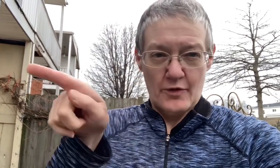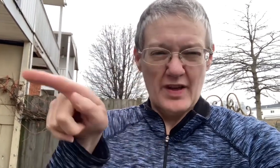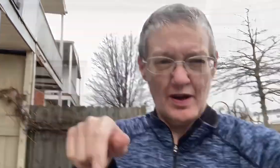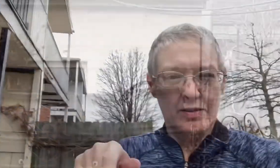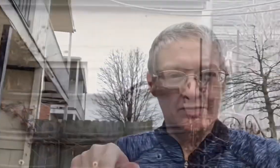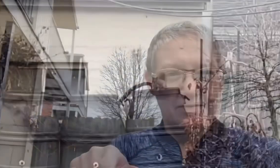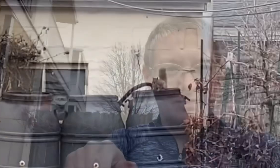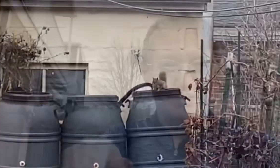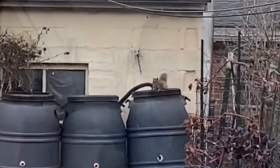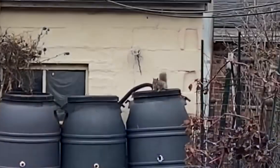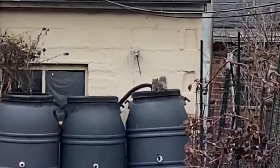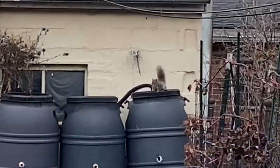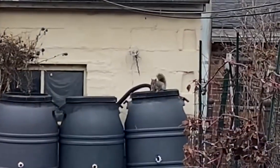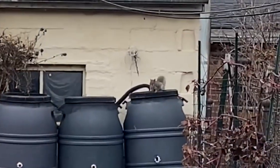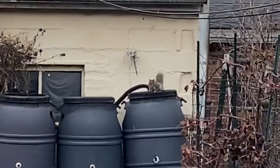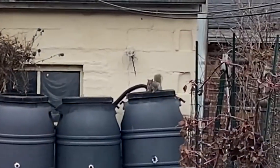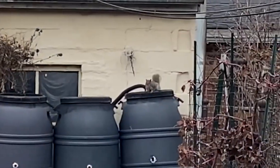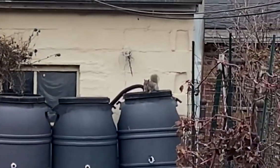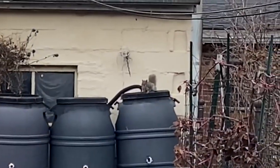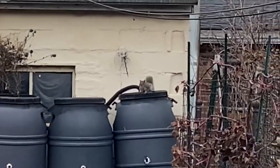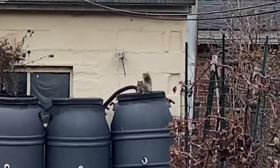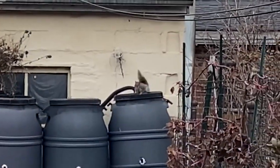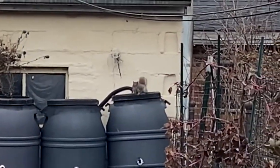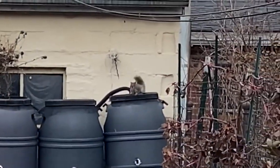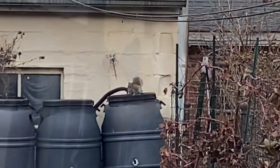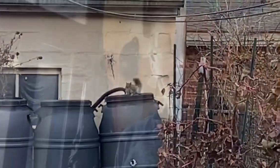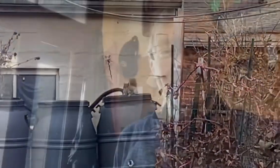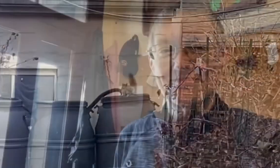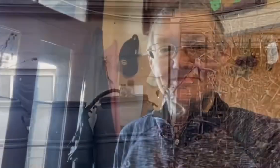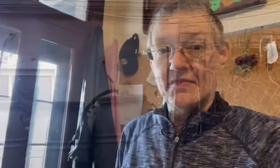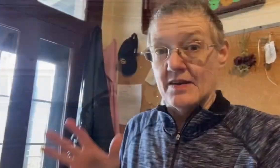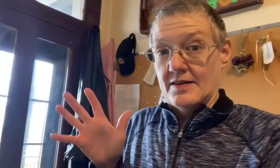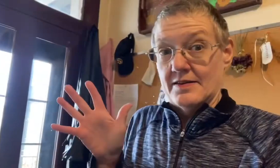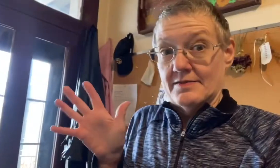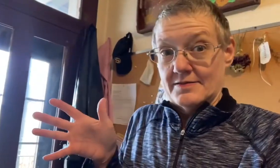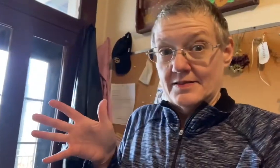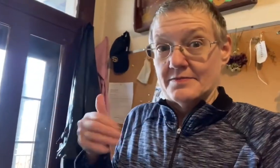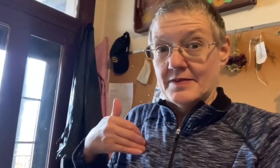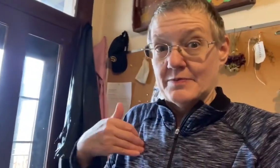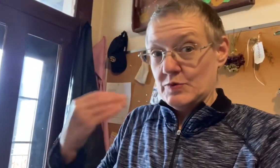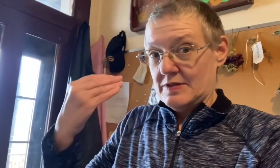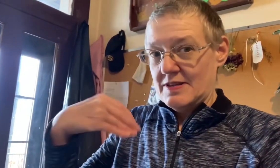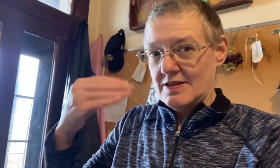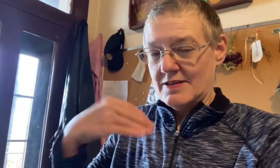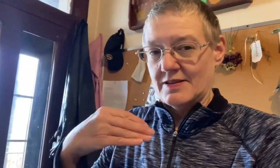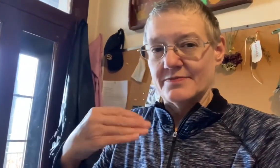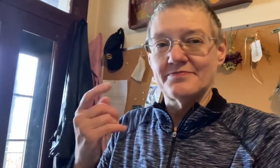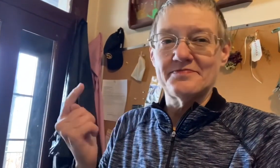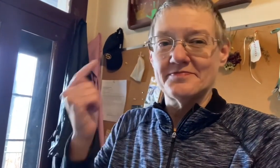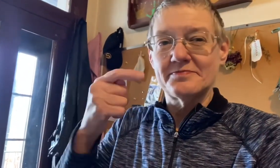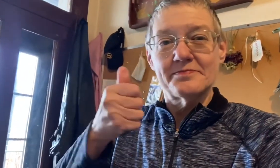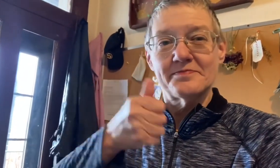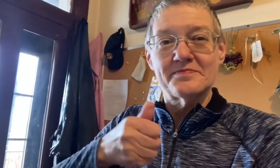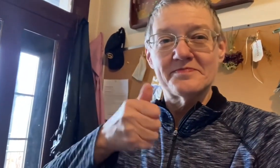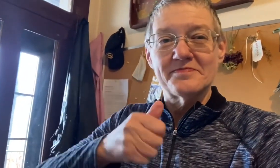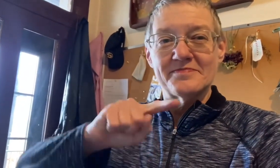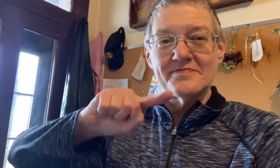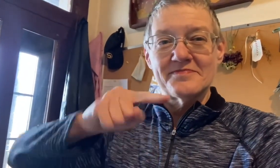the living room window over there and looked right at me. Okay, let's leave the animals to eat and go down in the